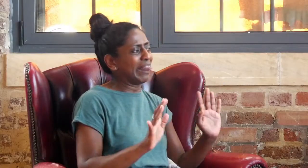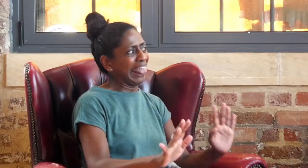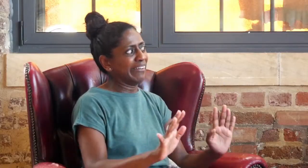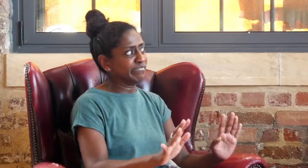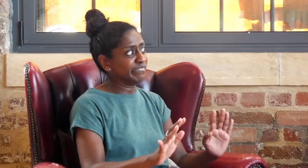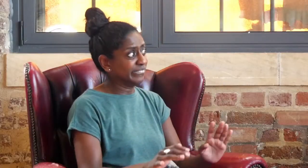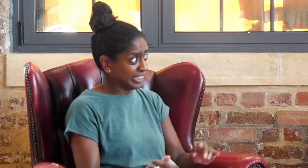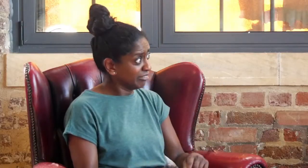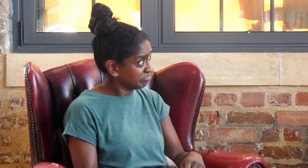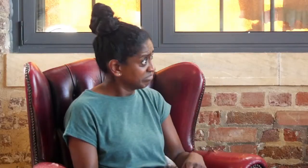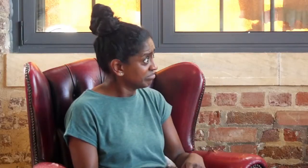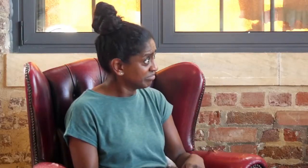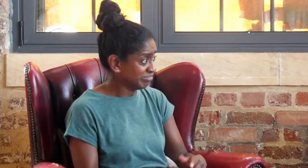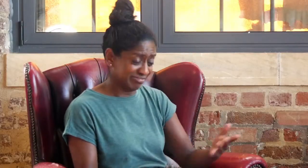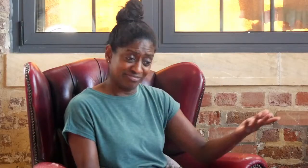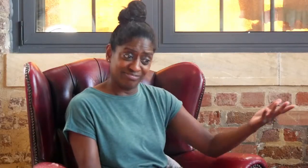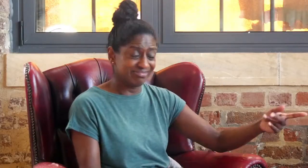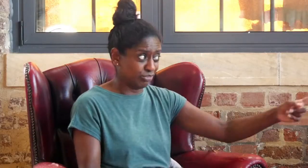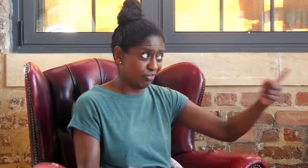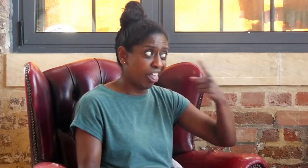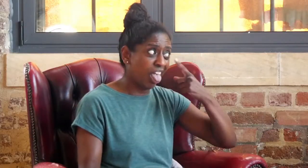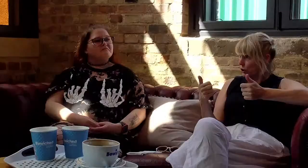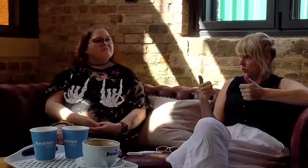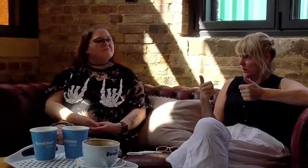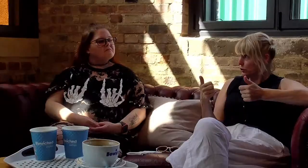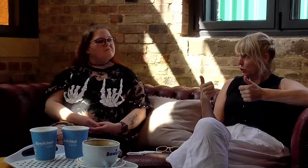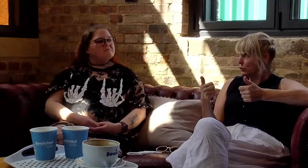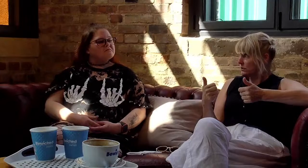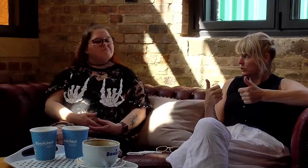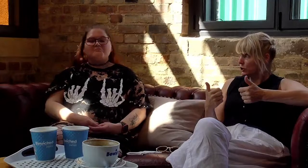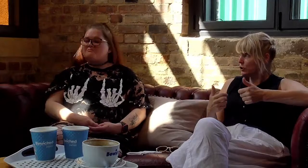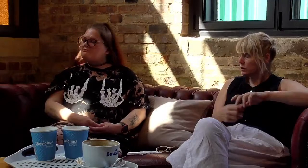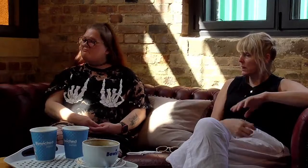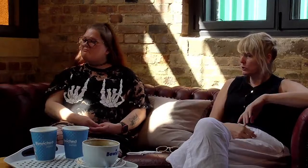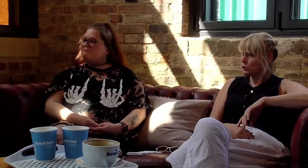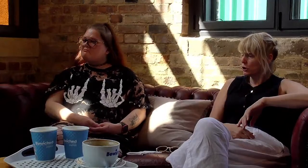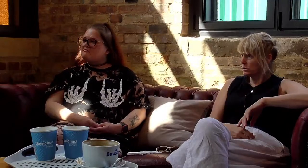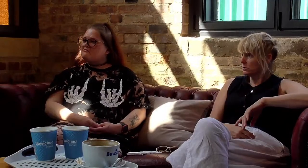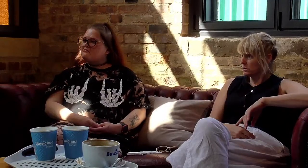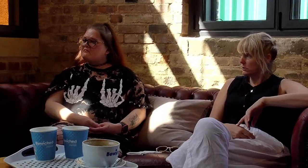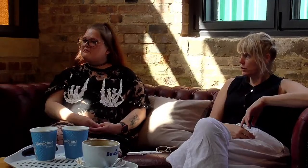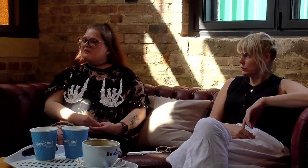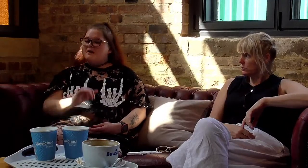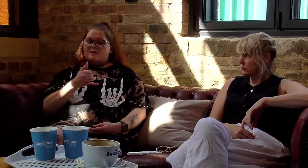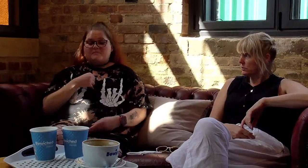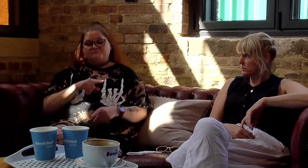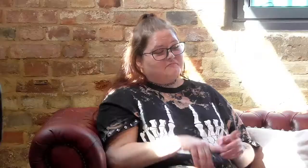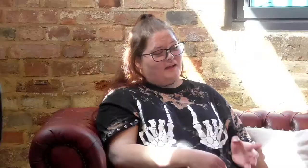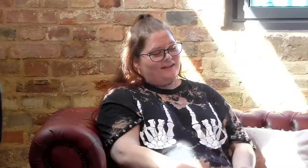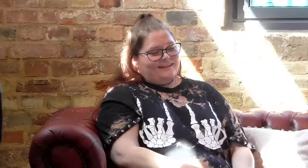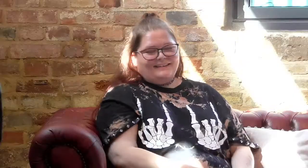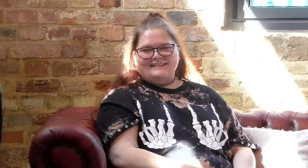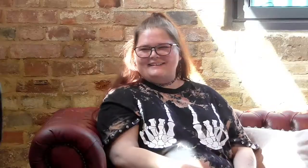of wildflowers and plants just growing at the sides. That's good, yeah. Some places have done that. It's worth a look.